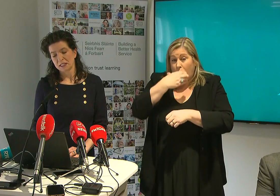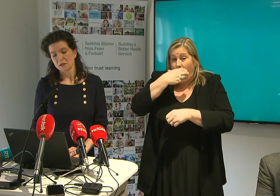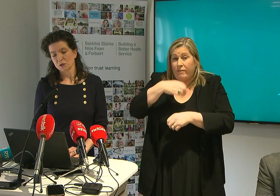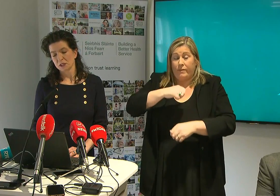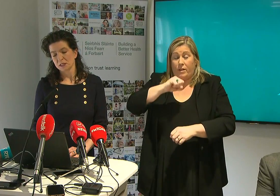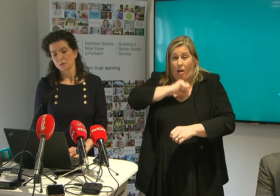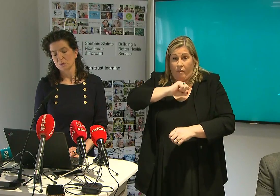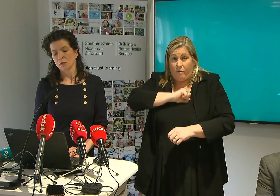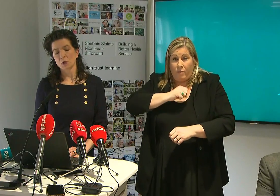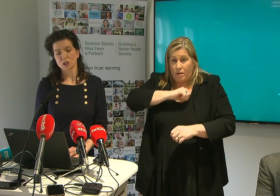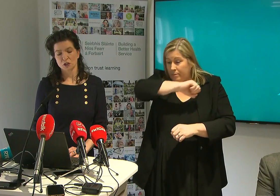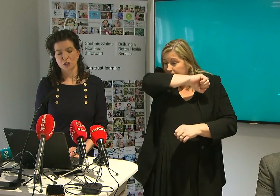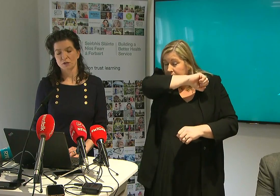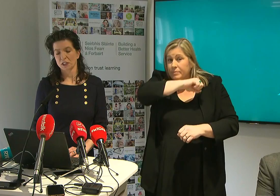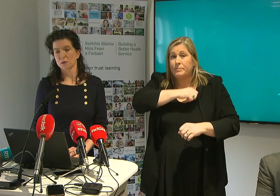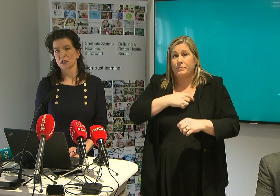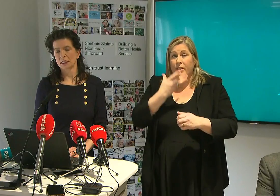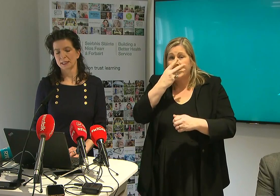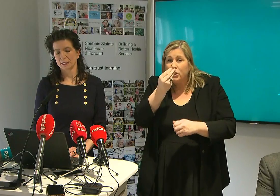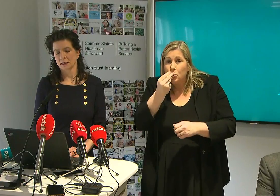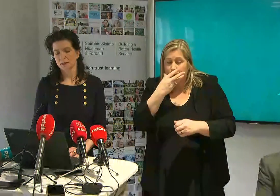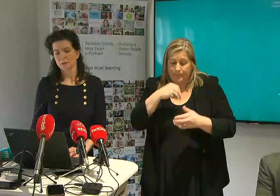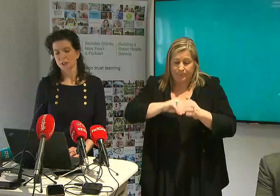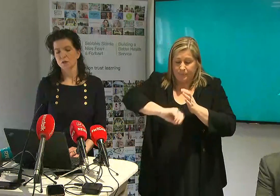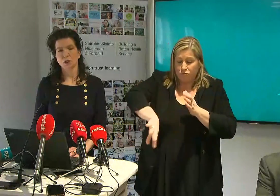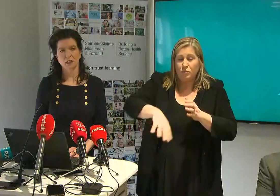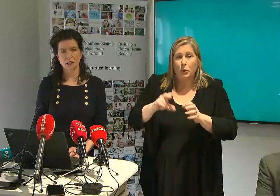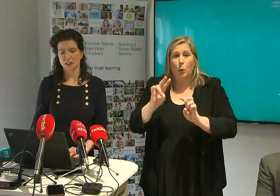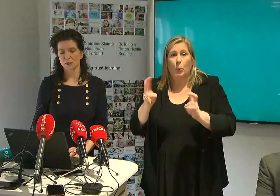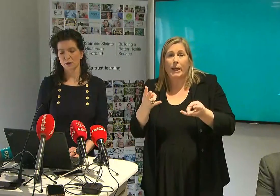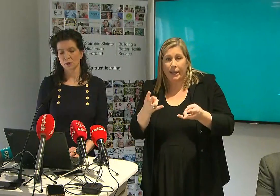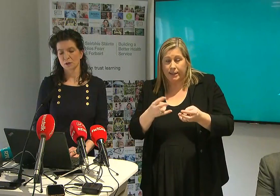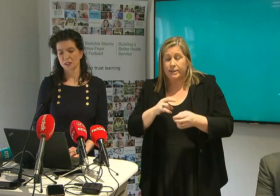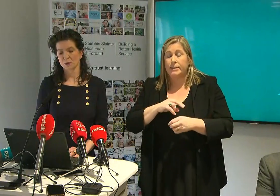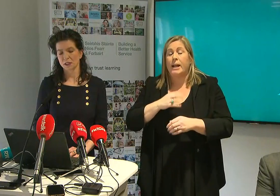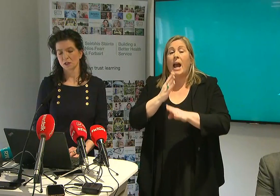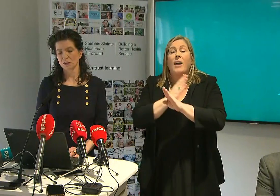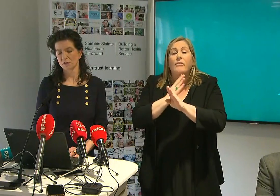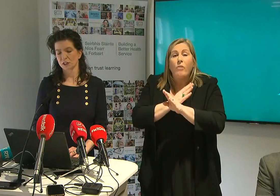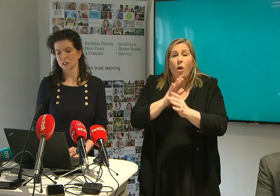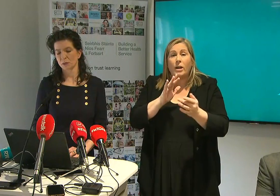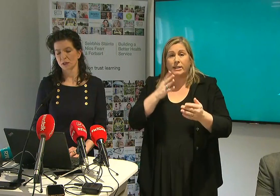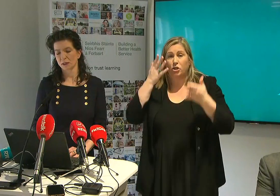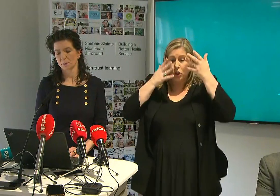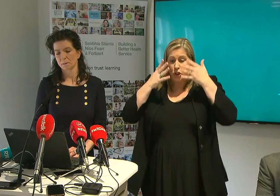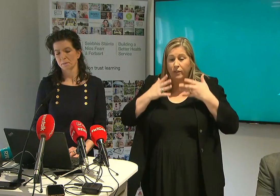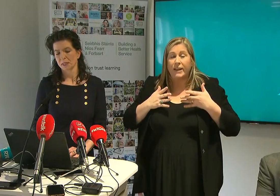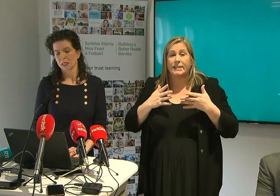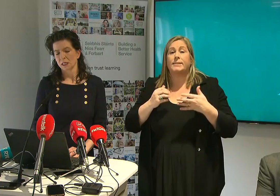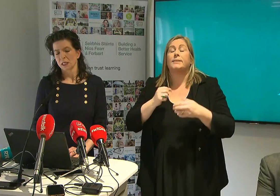Wash your hands afterwards. Avoid touching your face with unclean hands. Avoid contact with anyone who is ill with a cough or difficulty